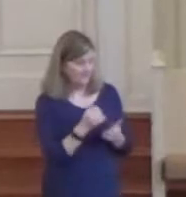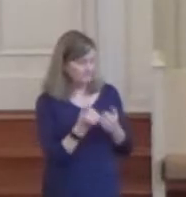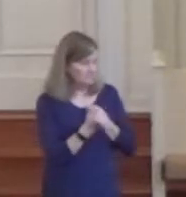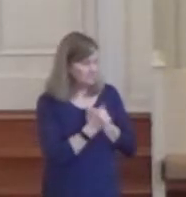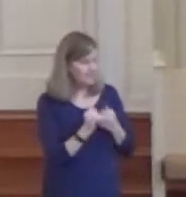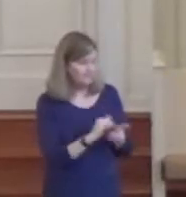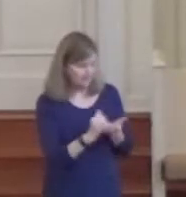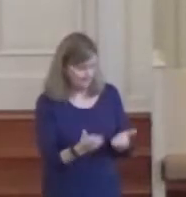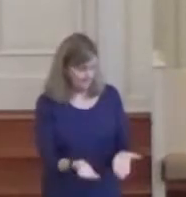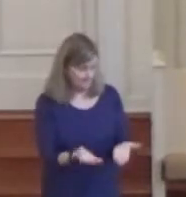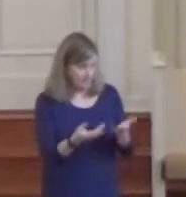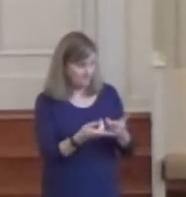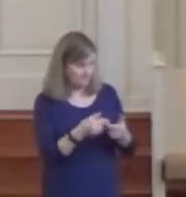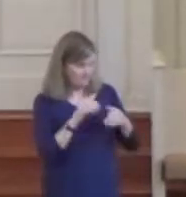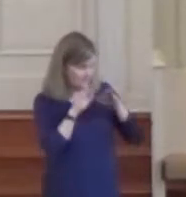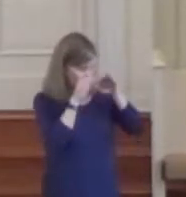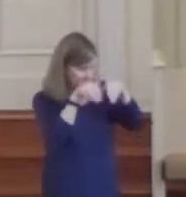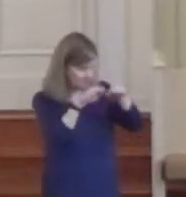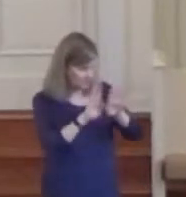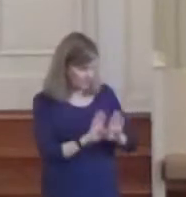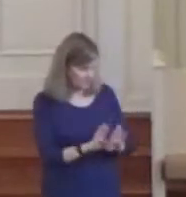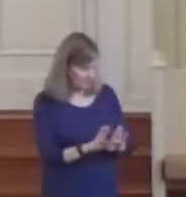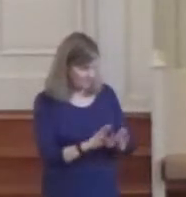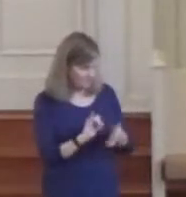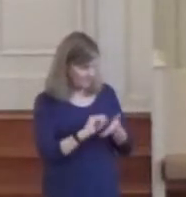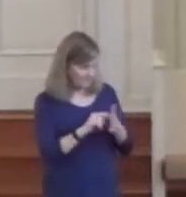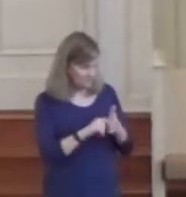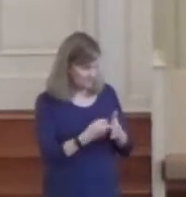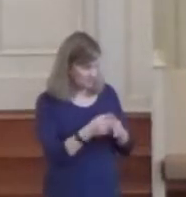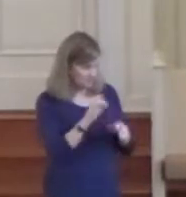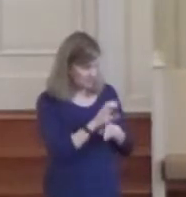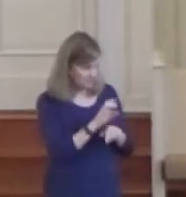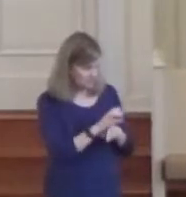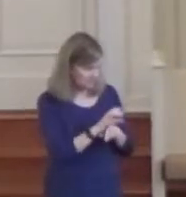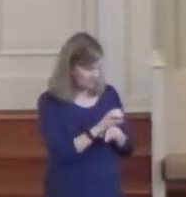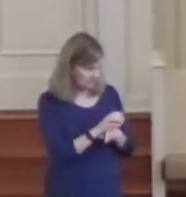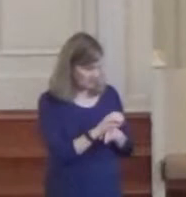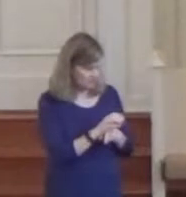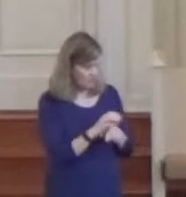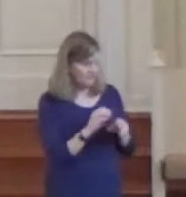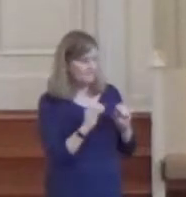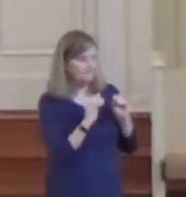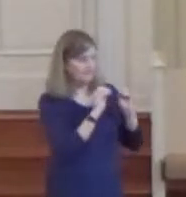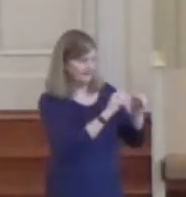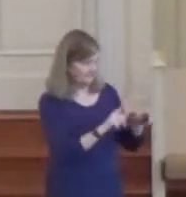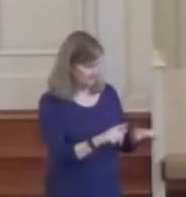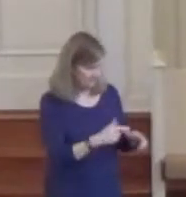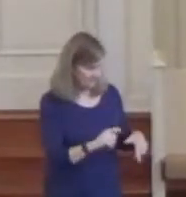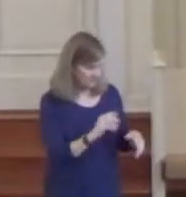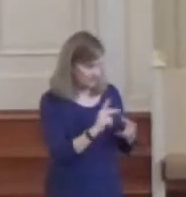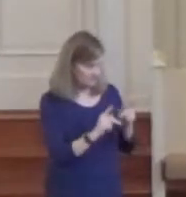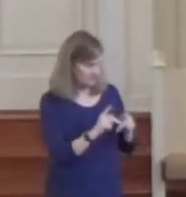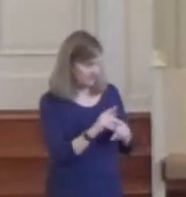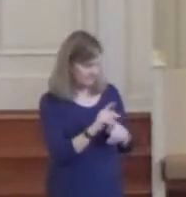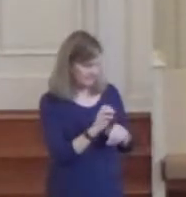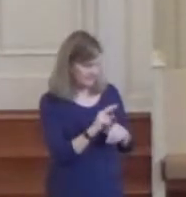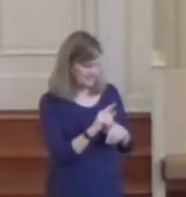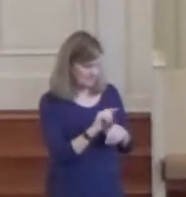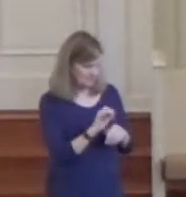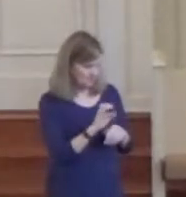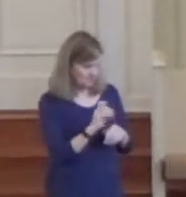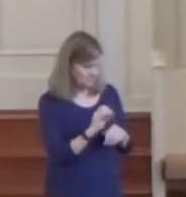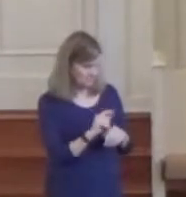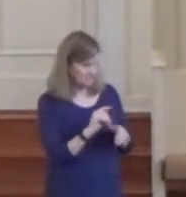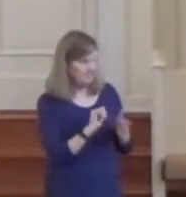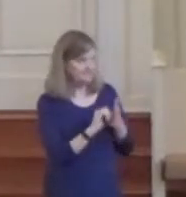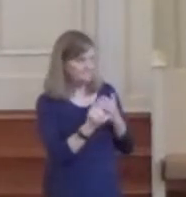called him out of that tomb, that called the church into being, that poured on the people down in Pentecost. It was love. It was love that